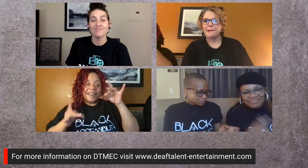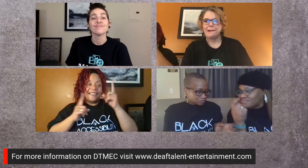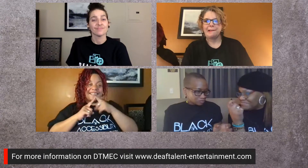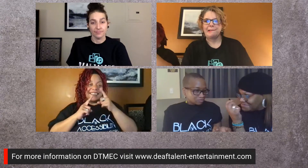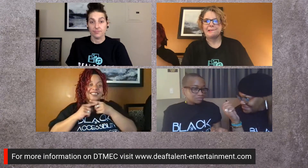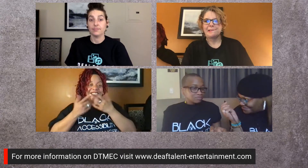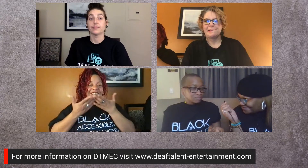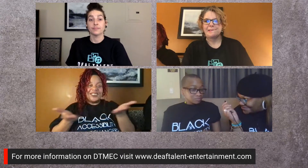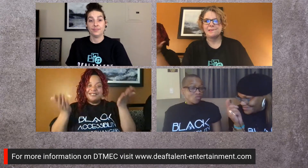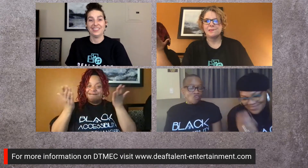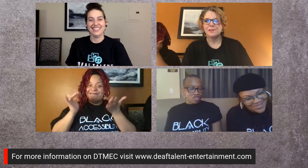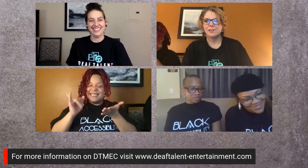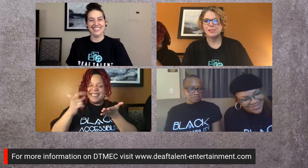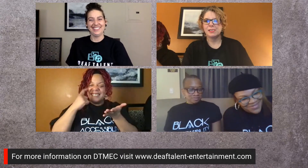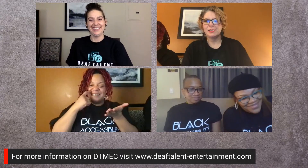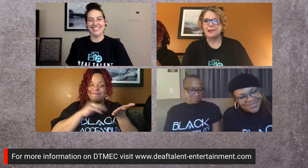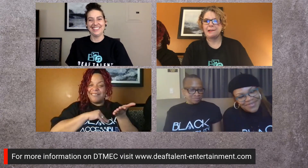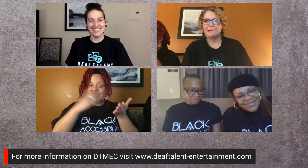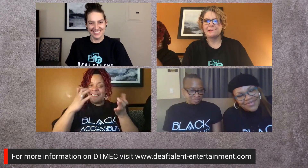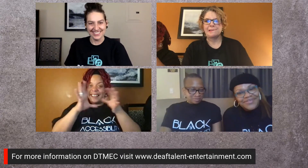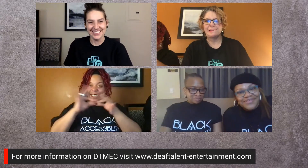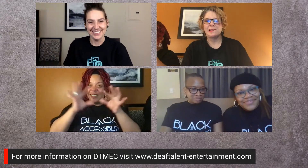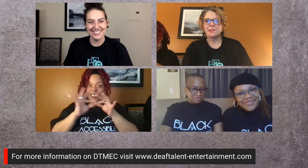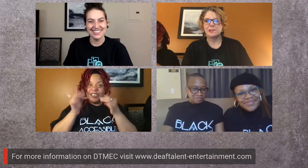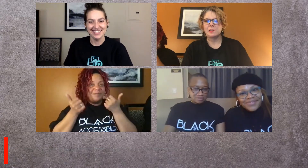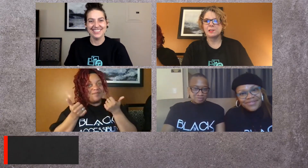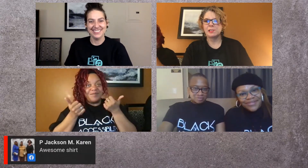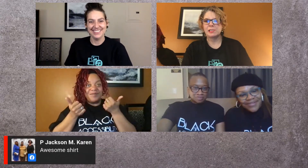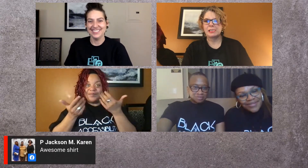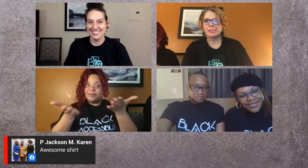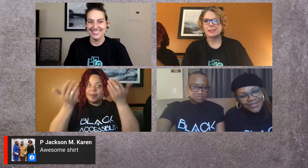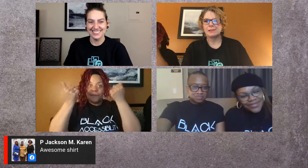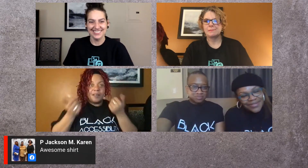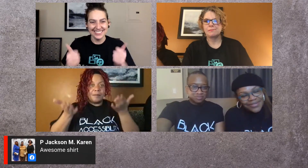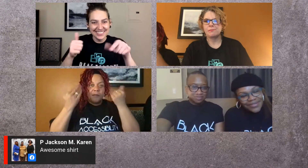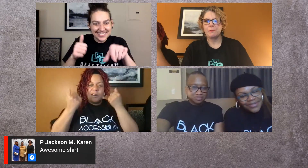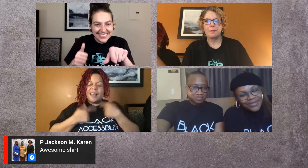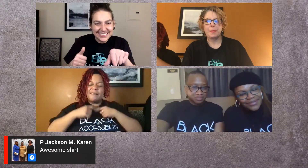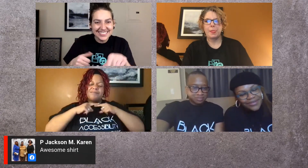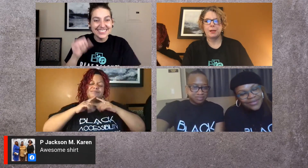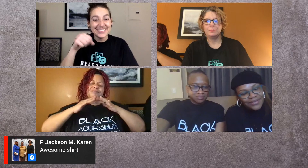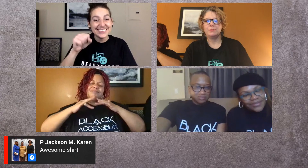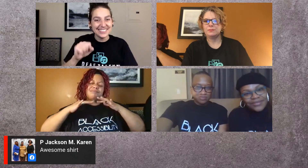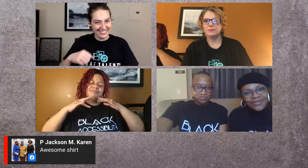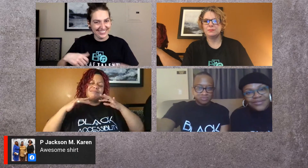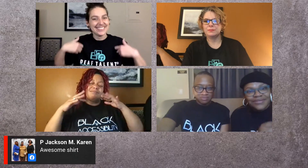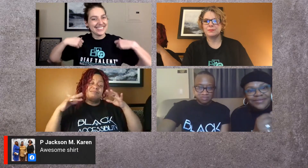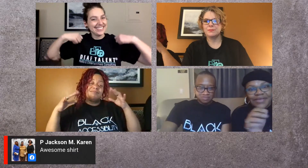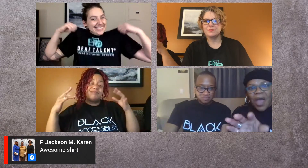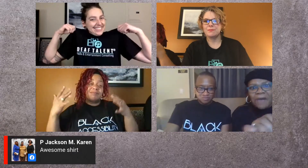for asking me the question. Someone asked me the question out there in the comment. Thank you.